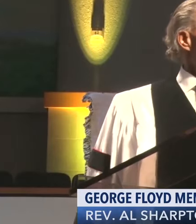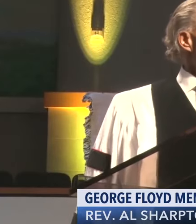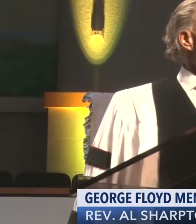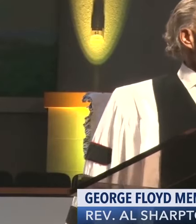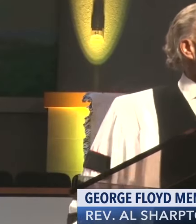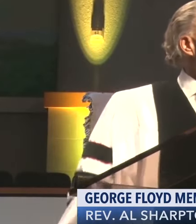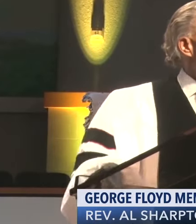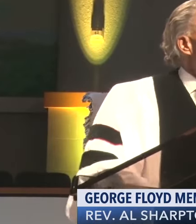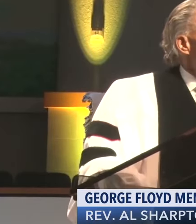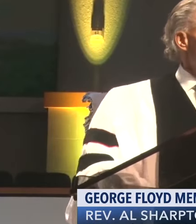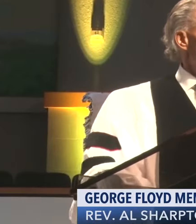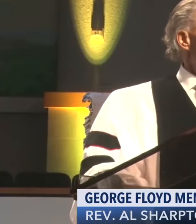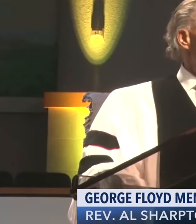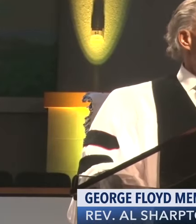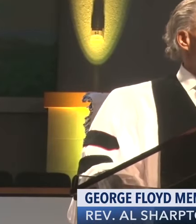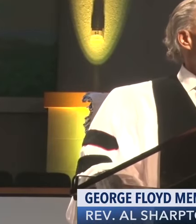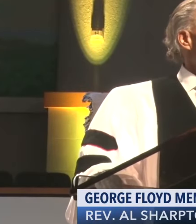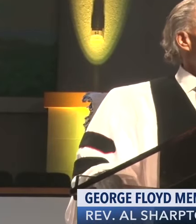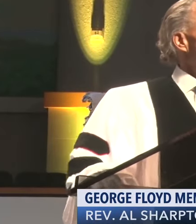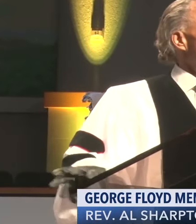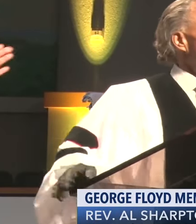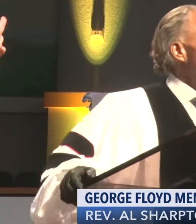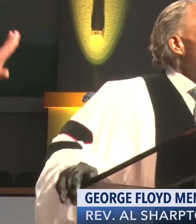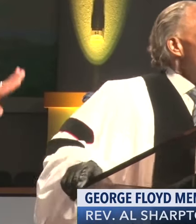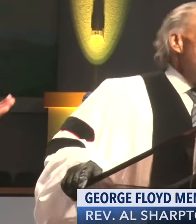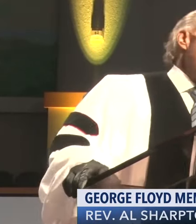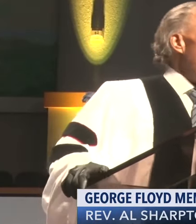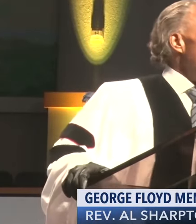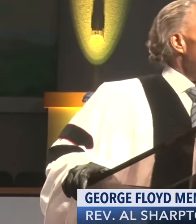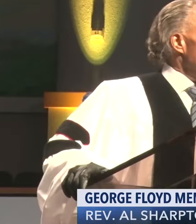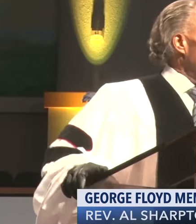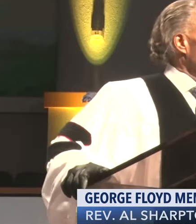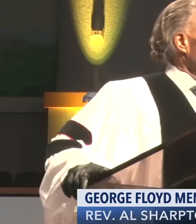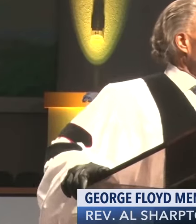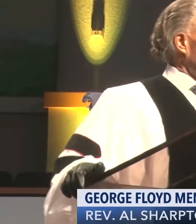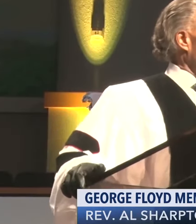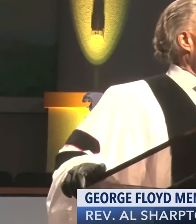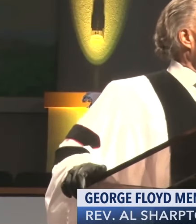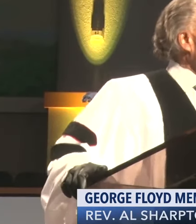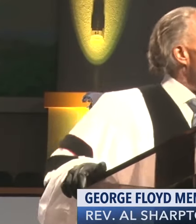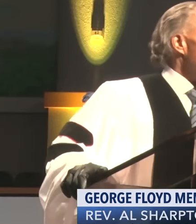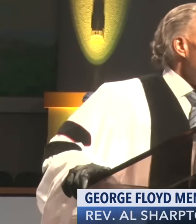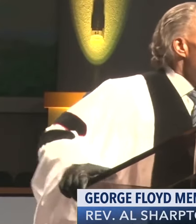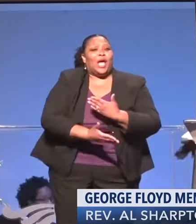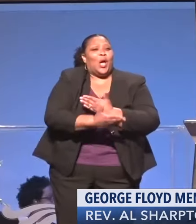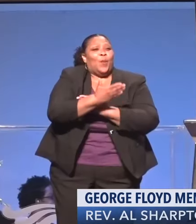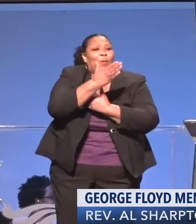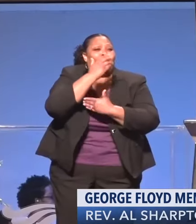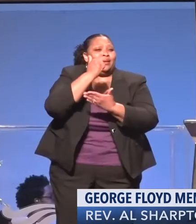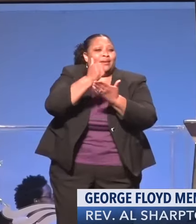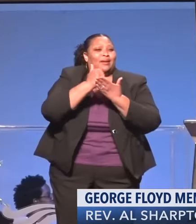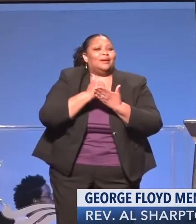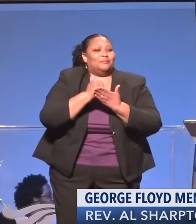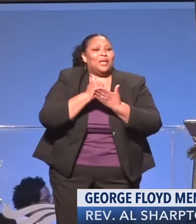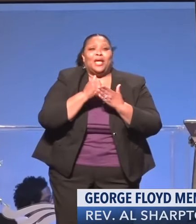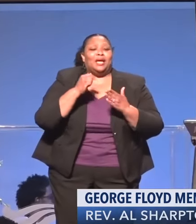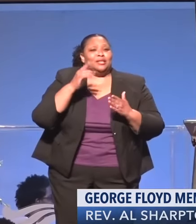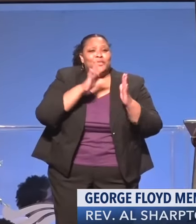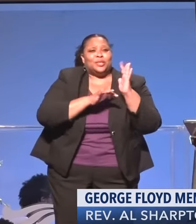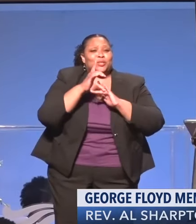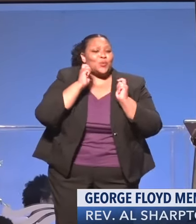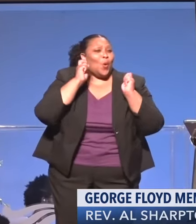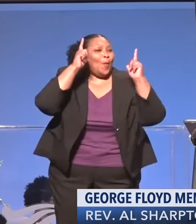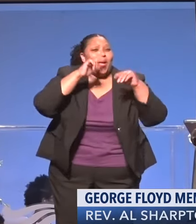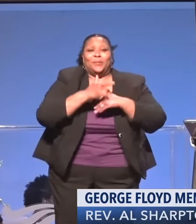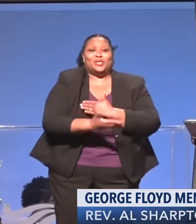He's a lily of the valley, the bright and morning star. He woke me up this